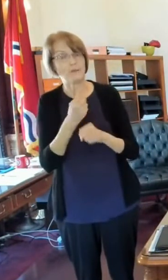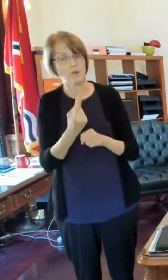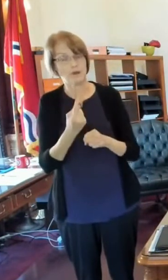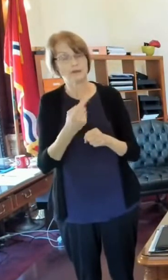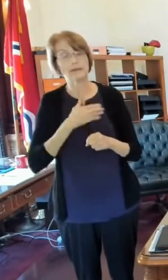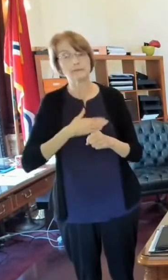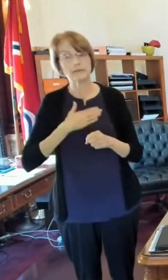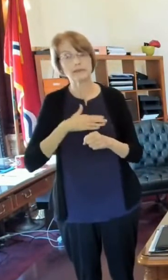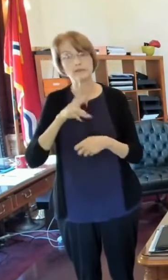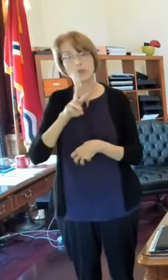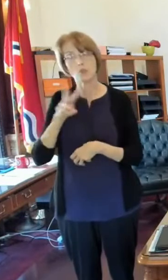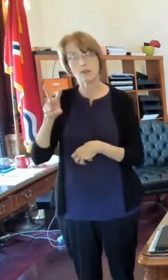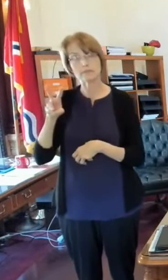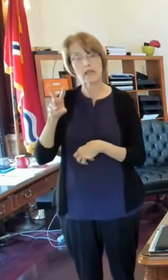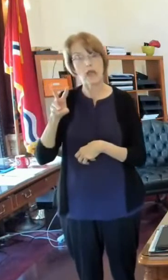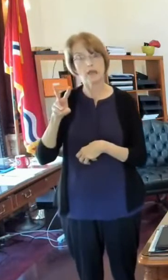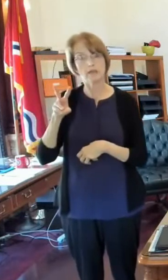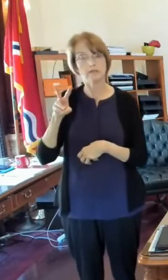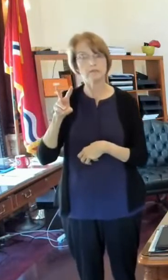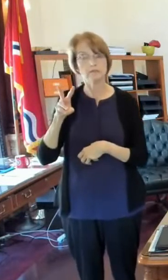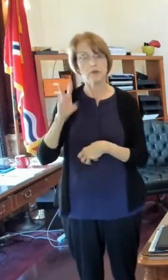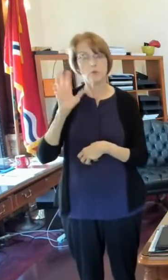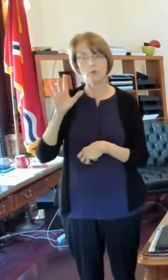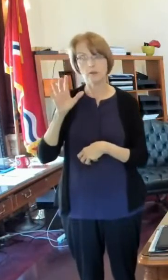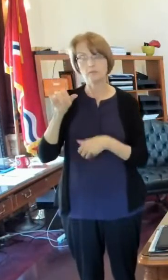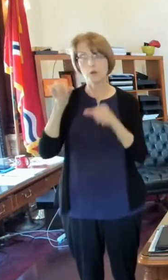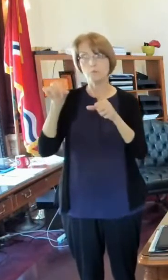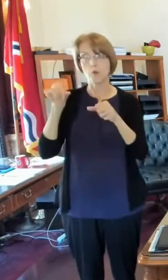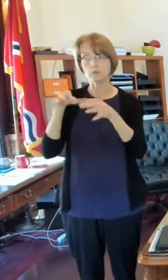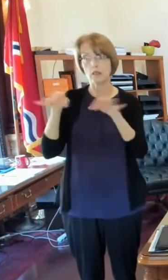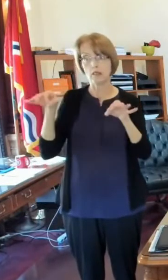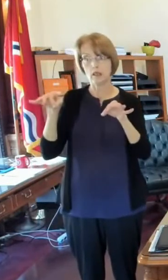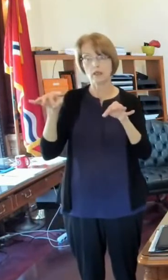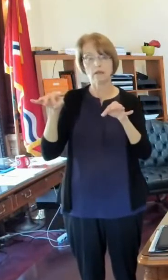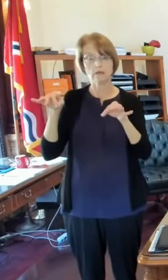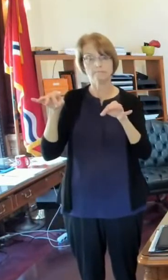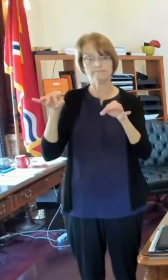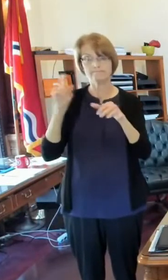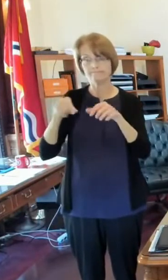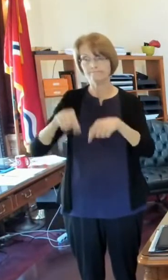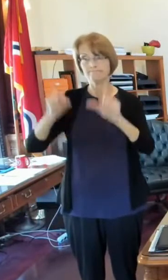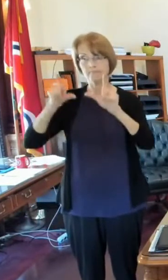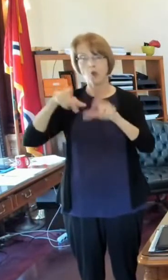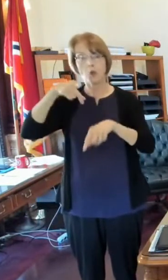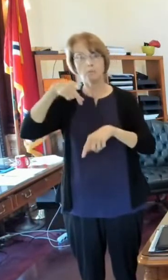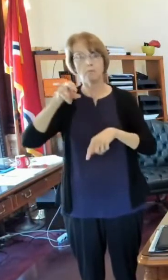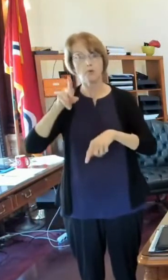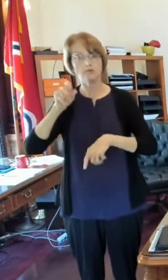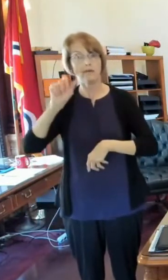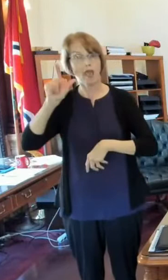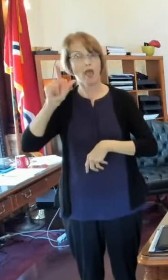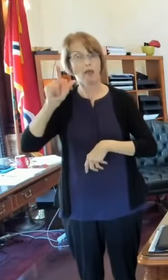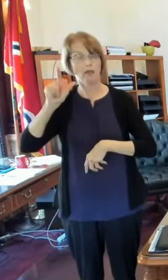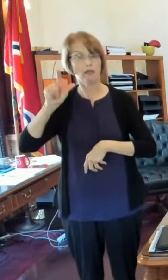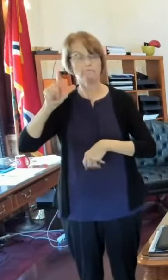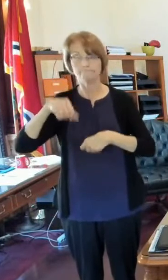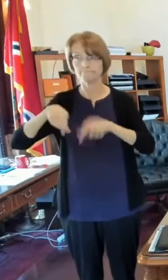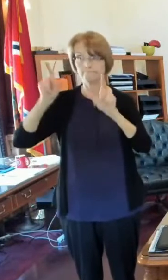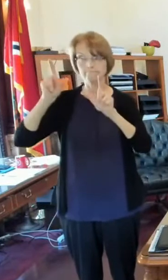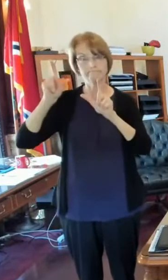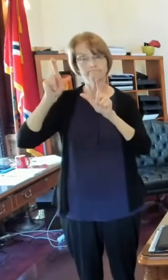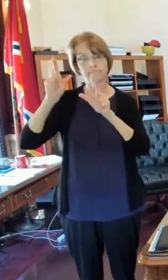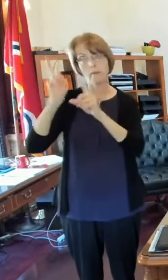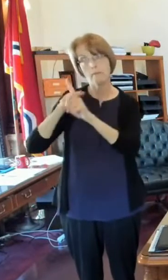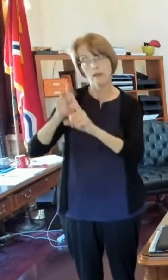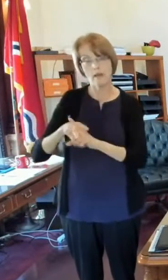on our website. I think we're going to post a link to the personnel website, and we need people to